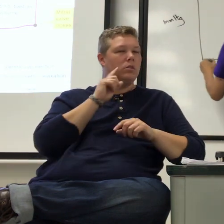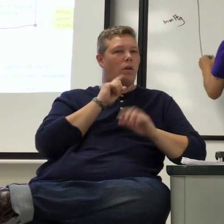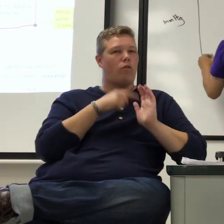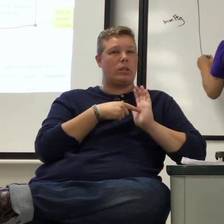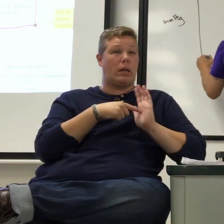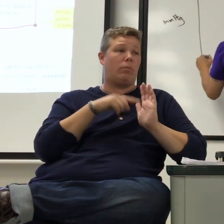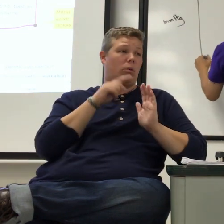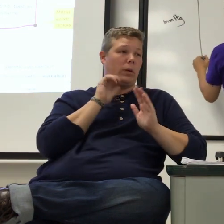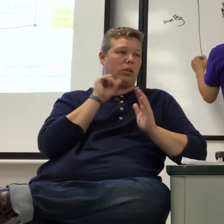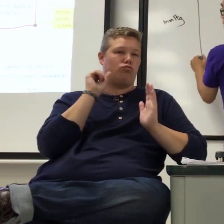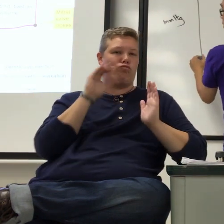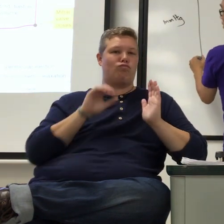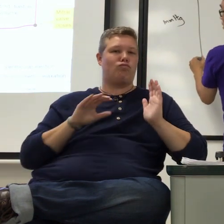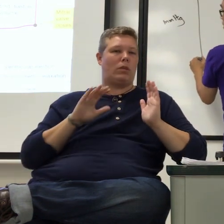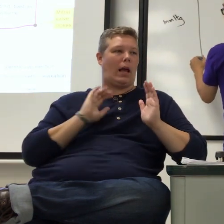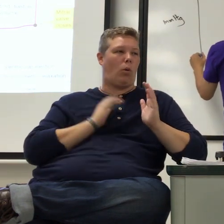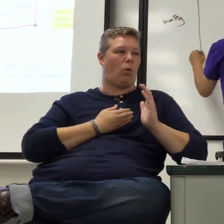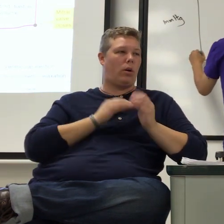our numbers here.